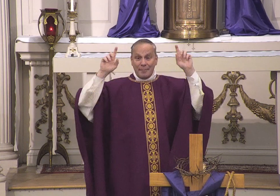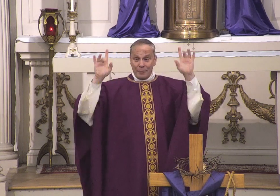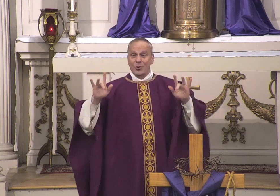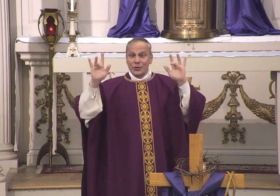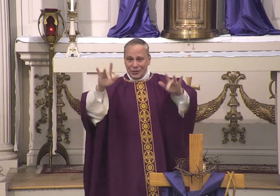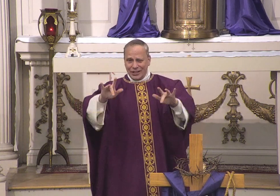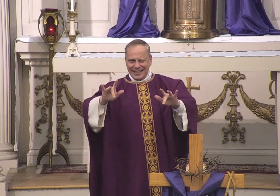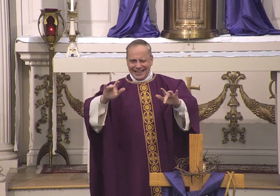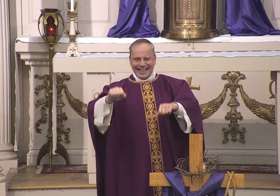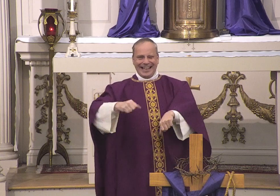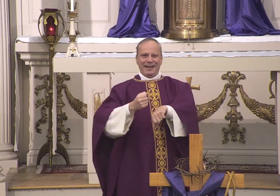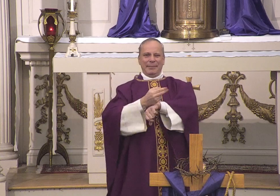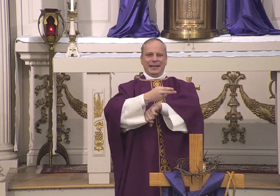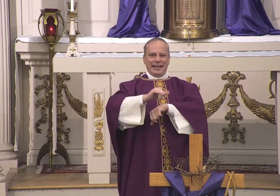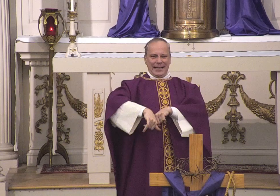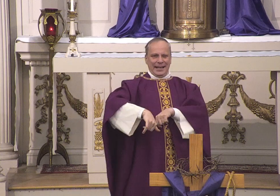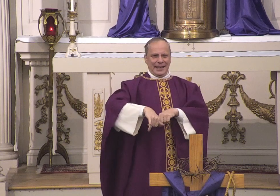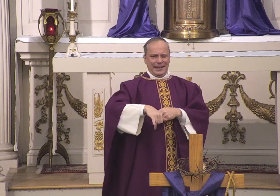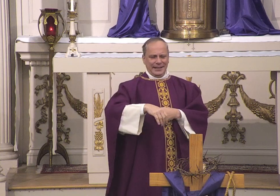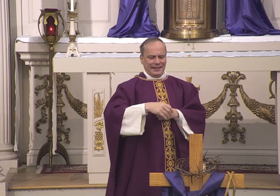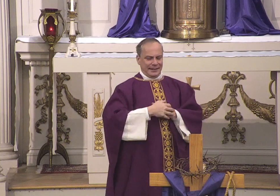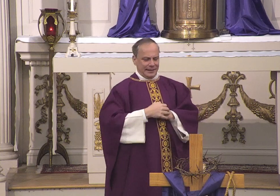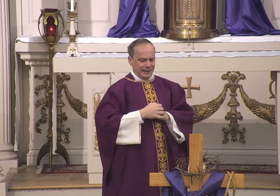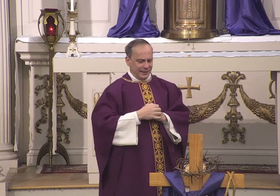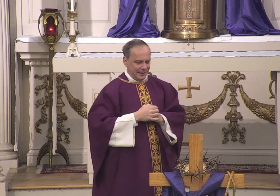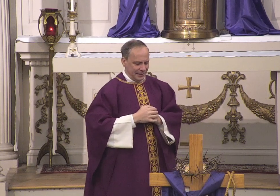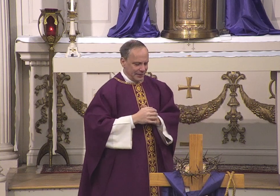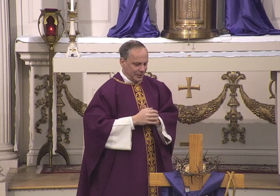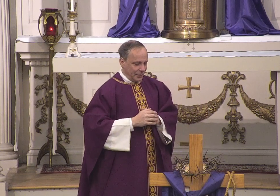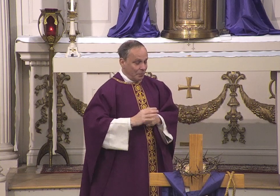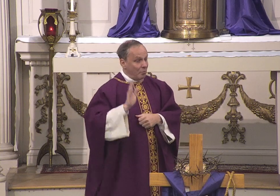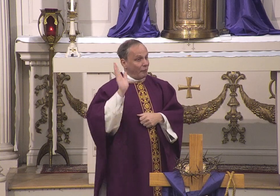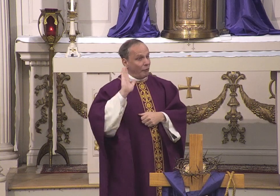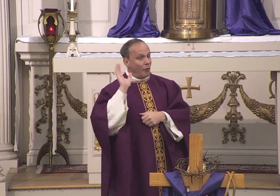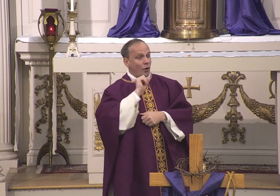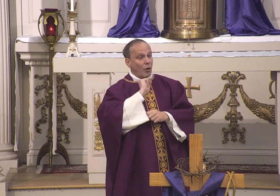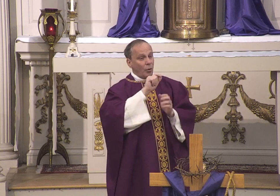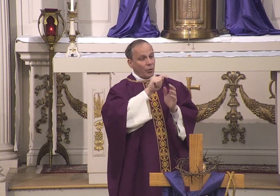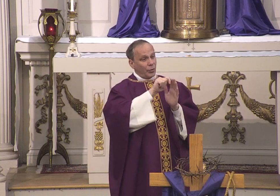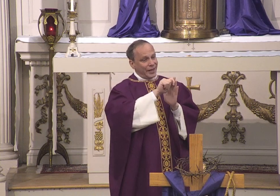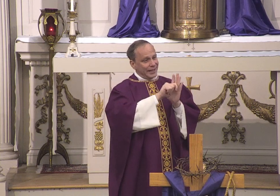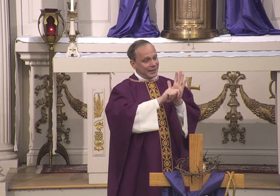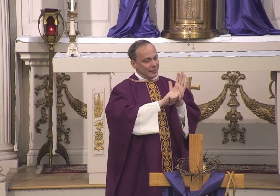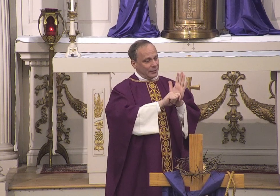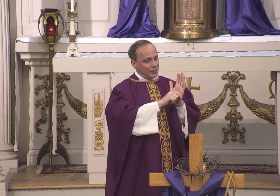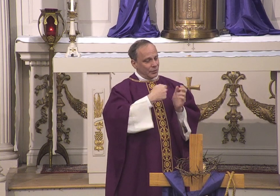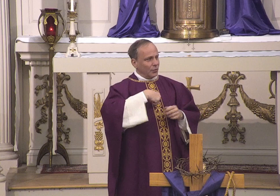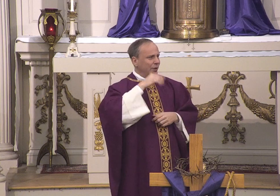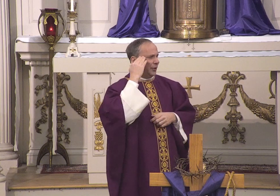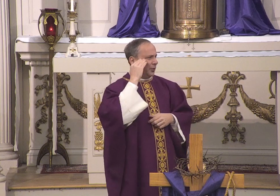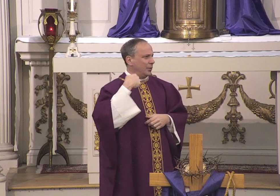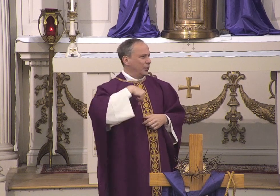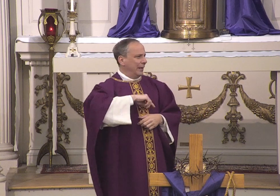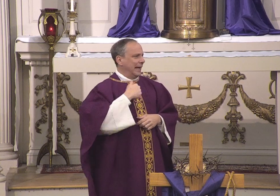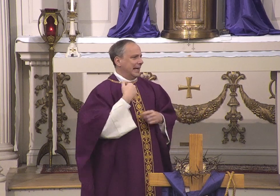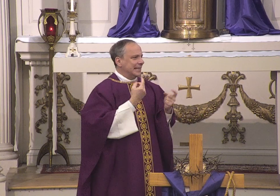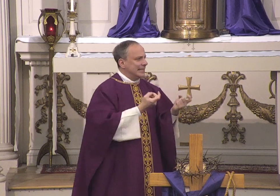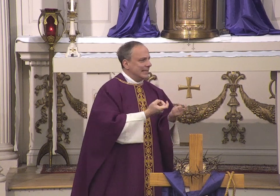Because he is ready to show us his mercy, his victory, even in spite of our sins.